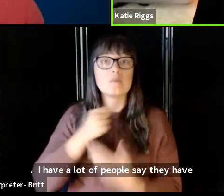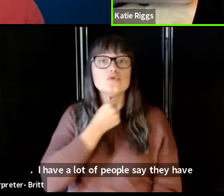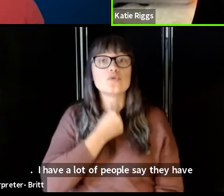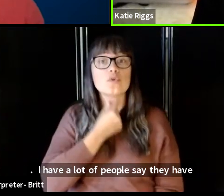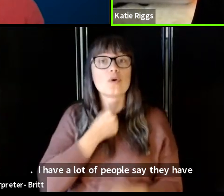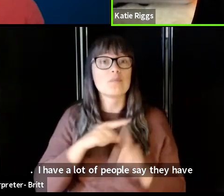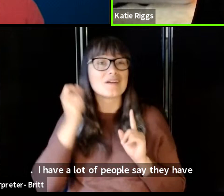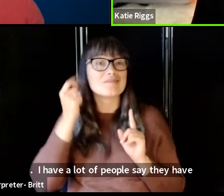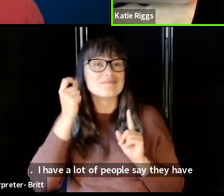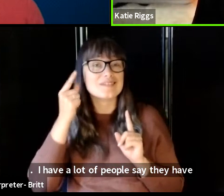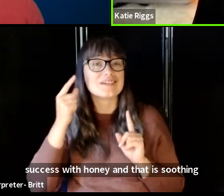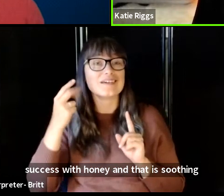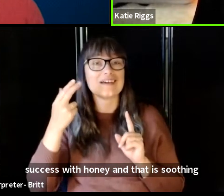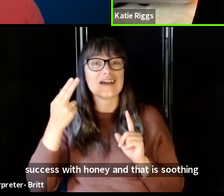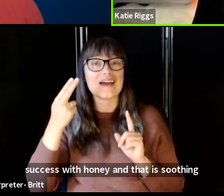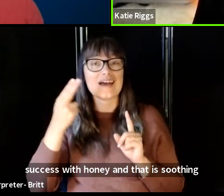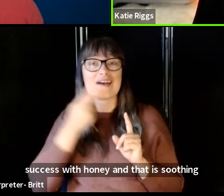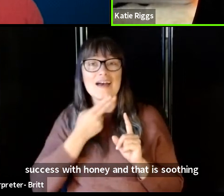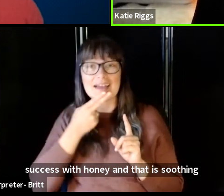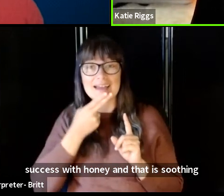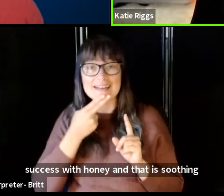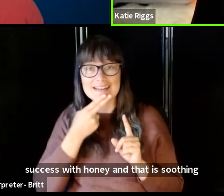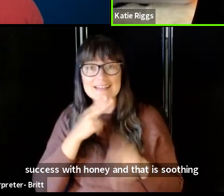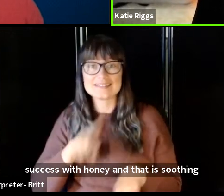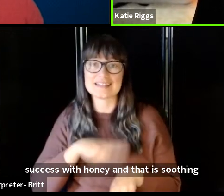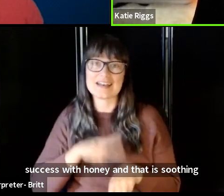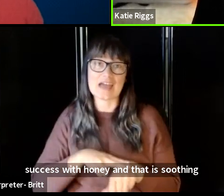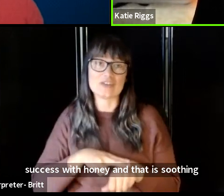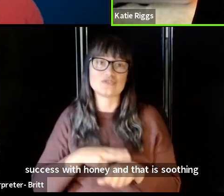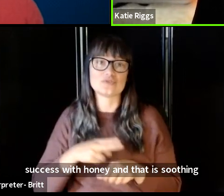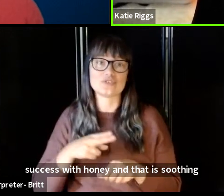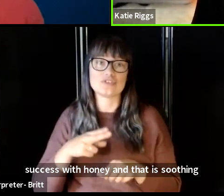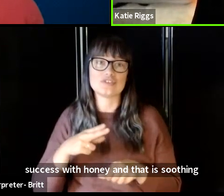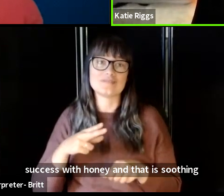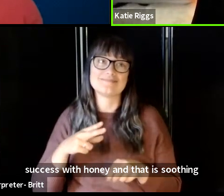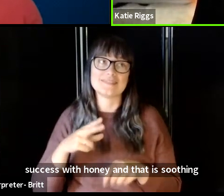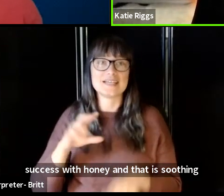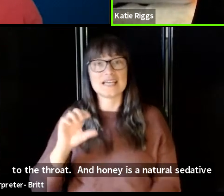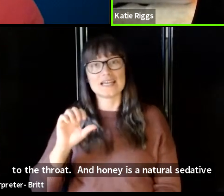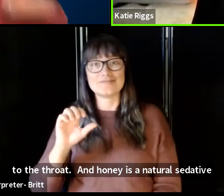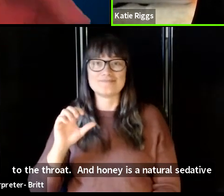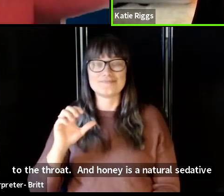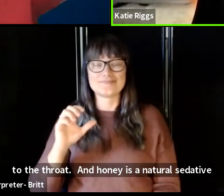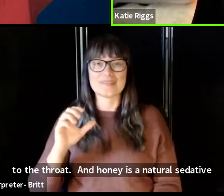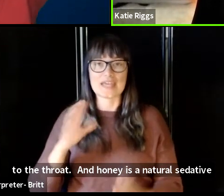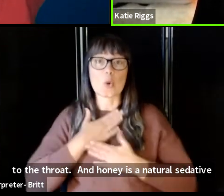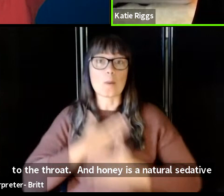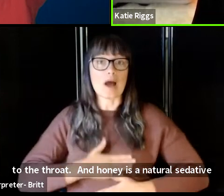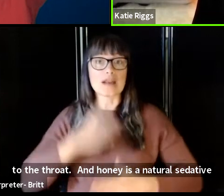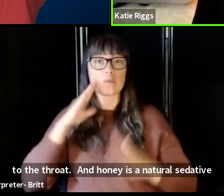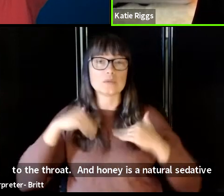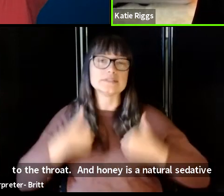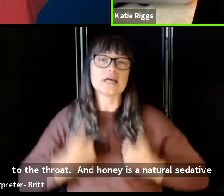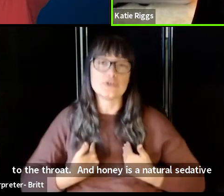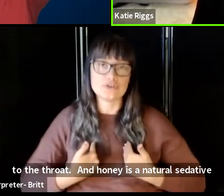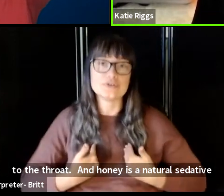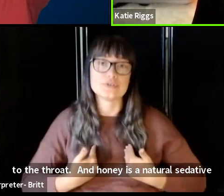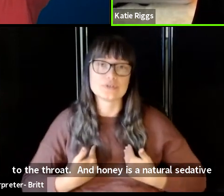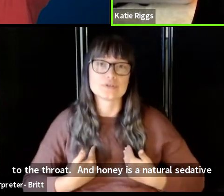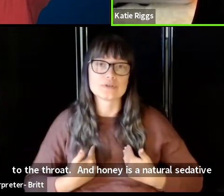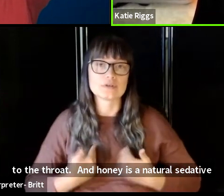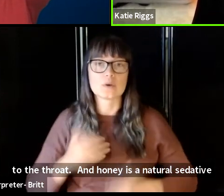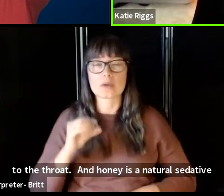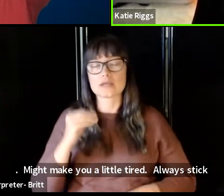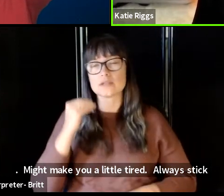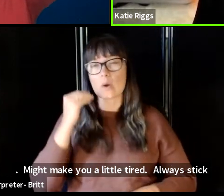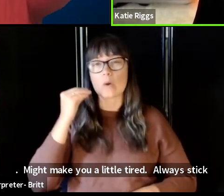that honey is a natural sedative, so it might make you a little bit, tired. But always stick to room temp and be mindful of things like